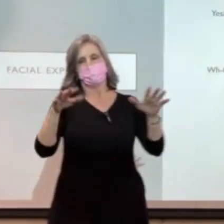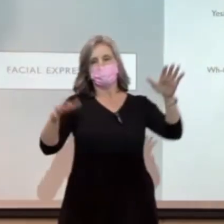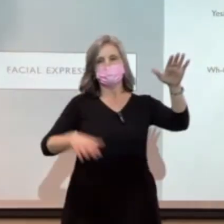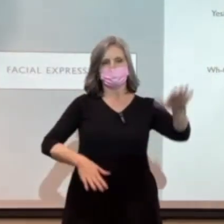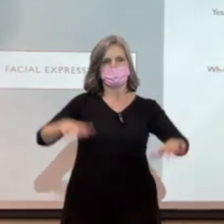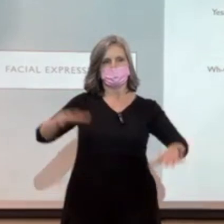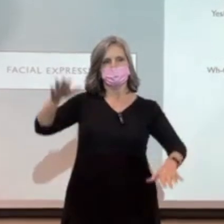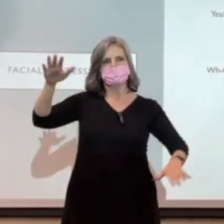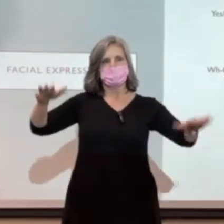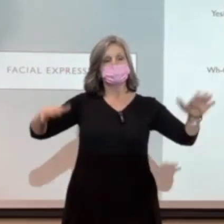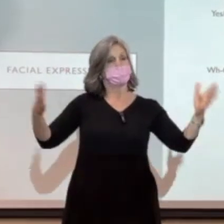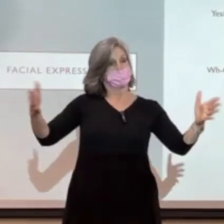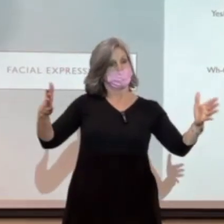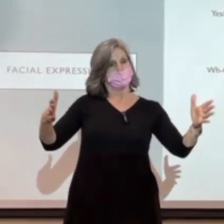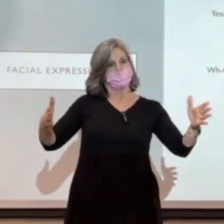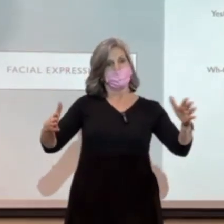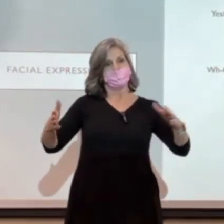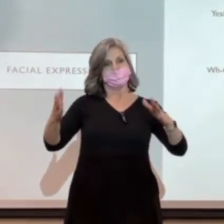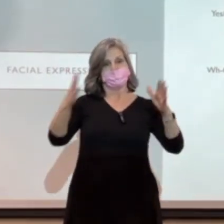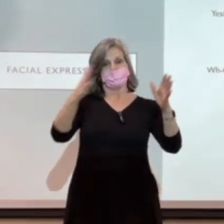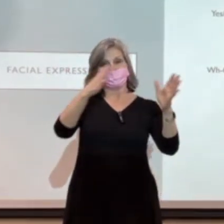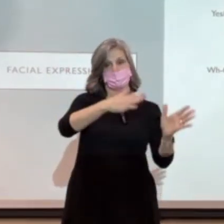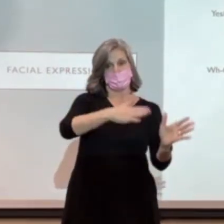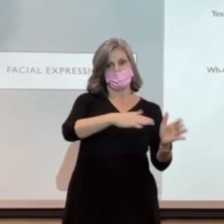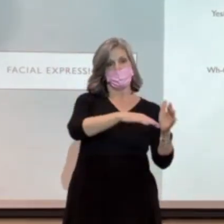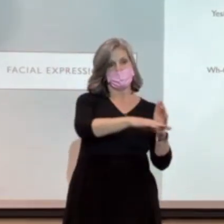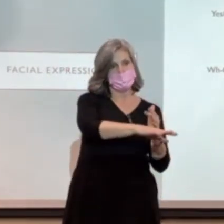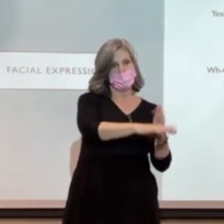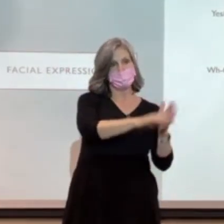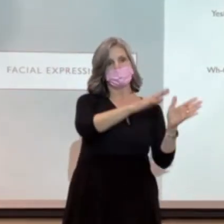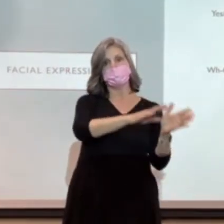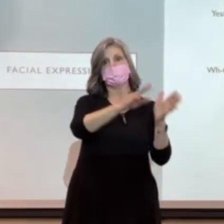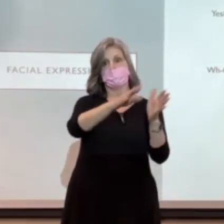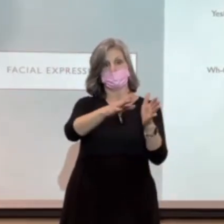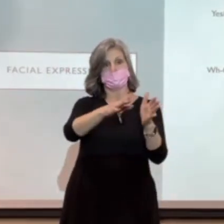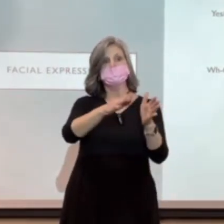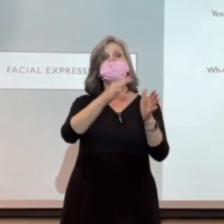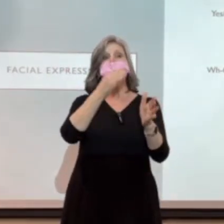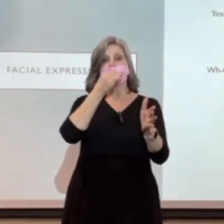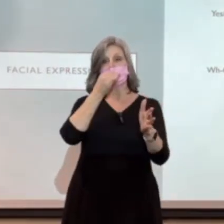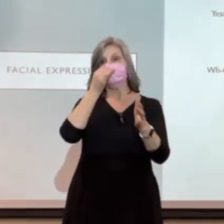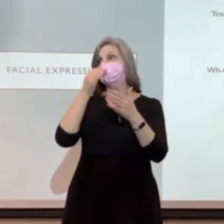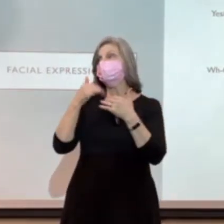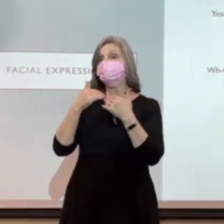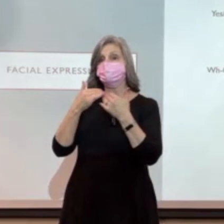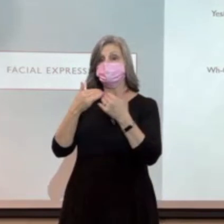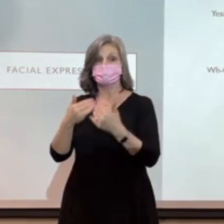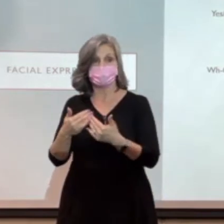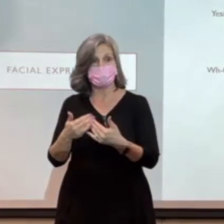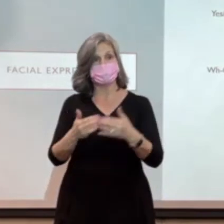again, there's a whole different structure of whether you're deaf, born deaf, go deaf, how much English